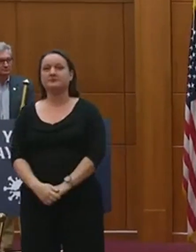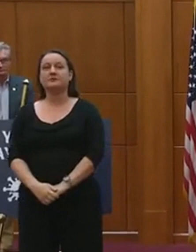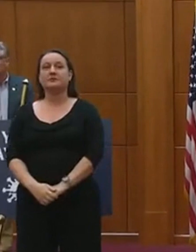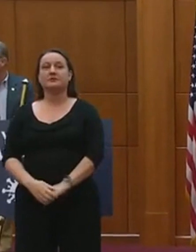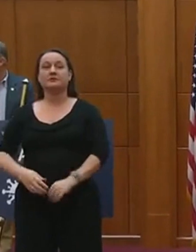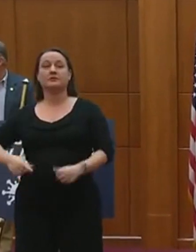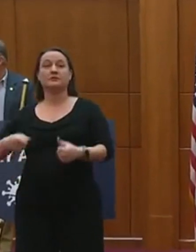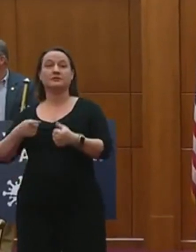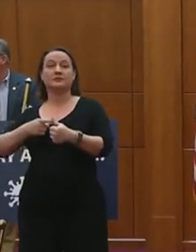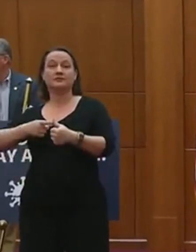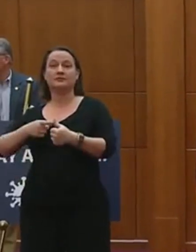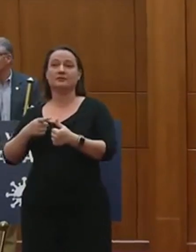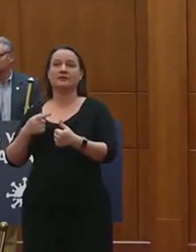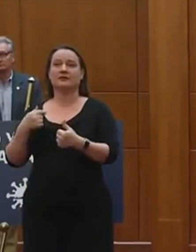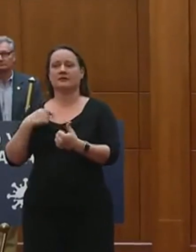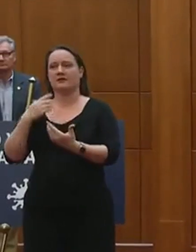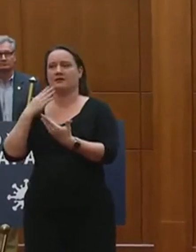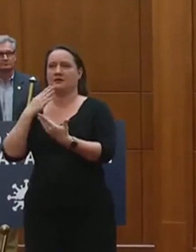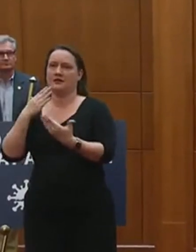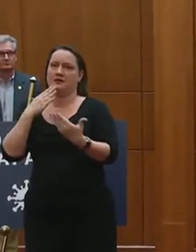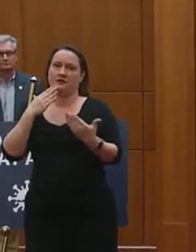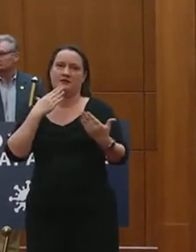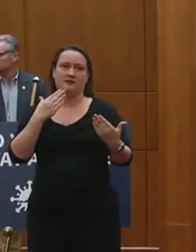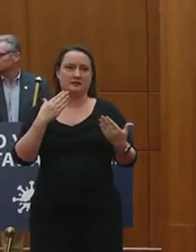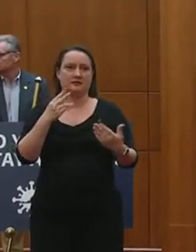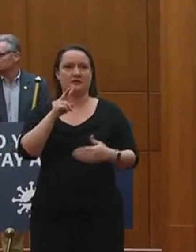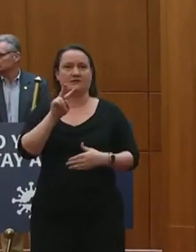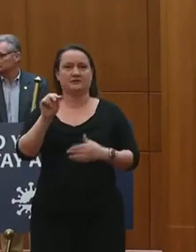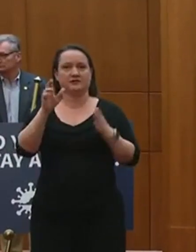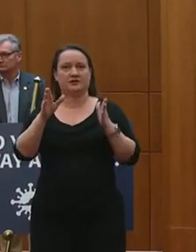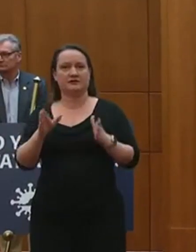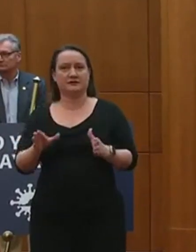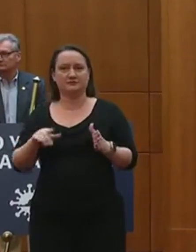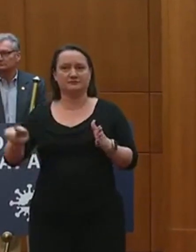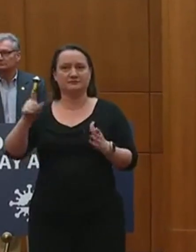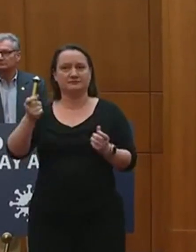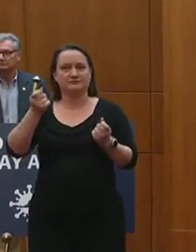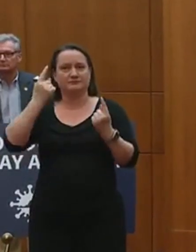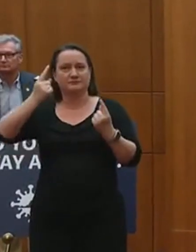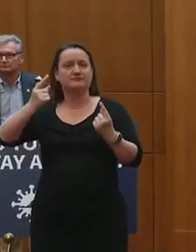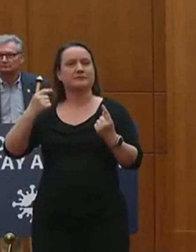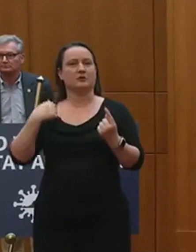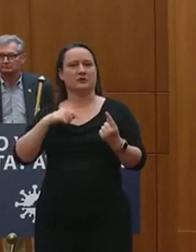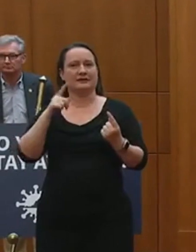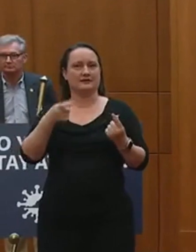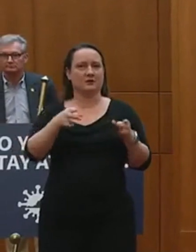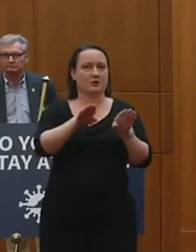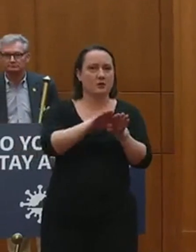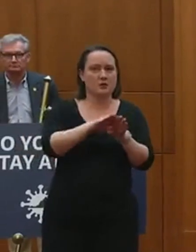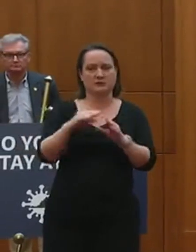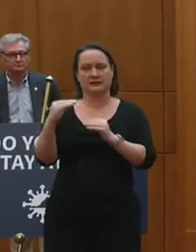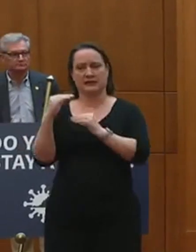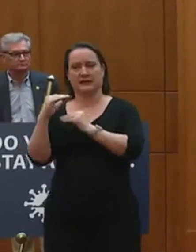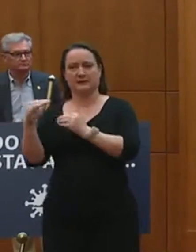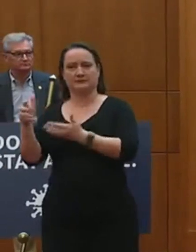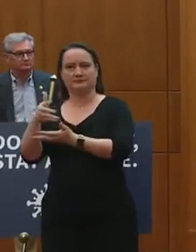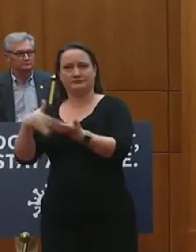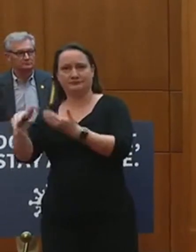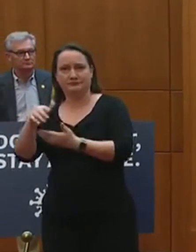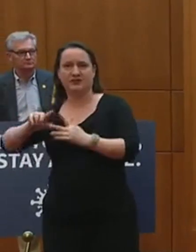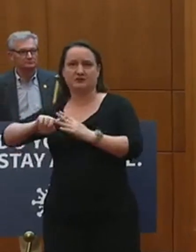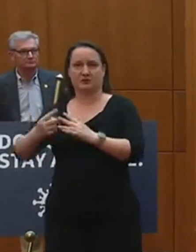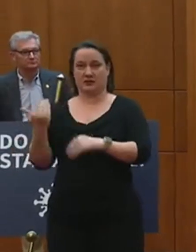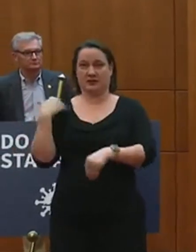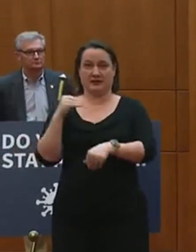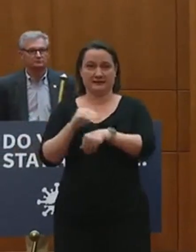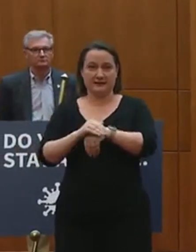by thanking Virginians for their understanding of the need for closures and restrictions that began last night at